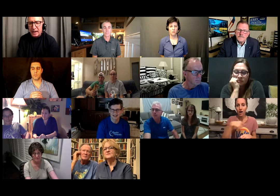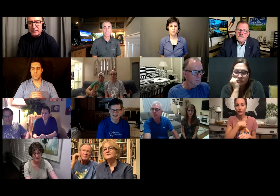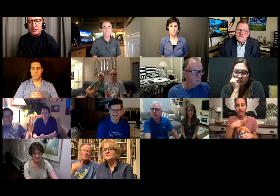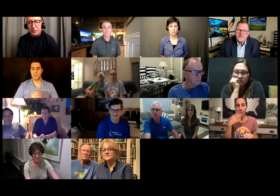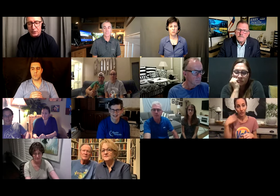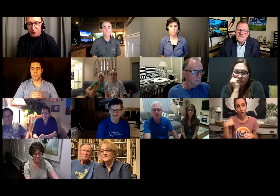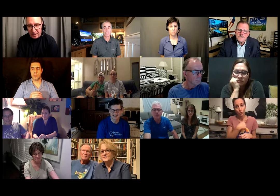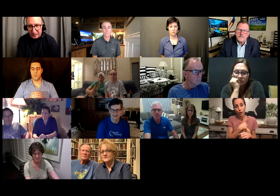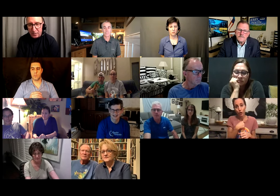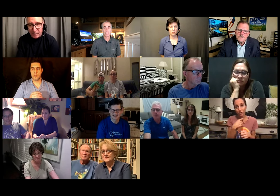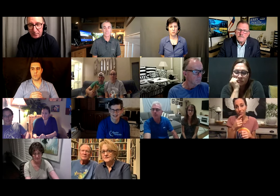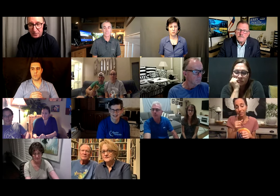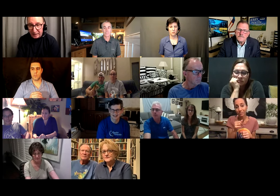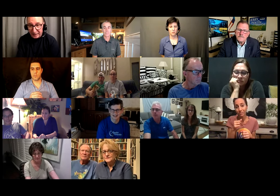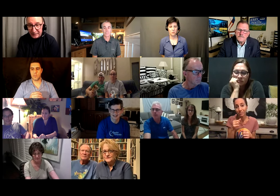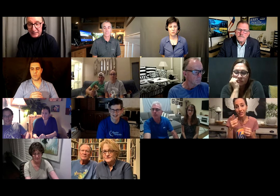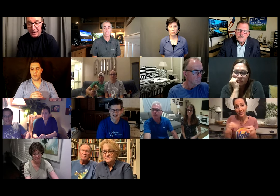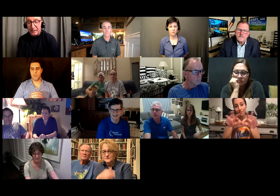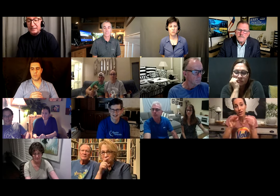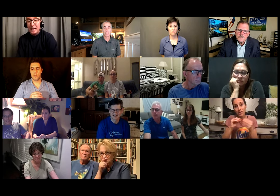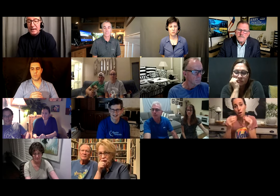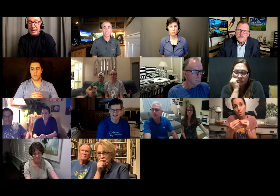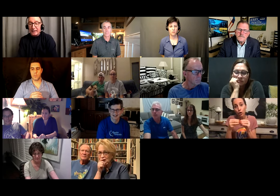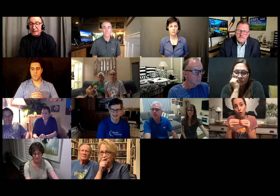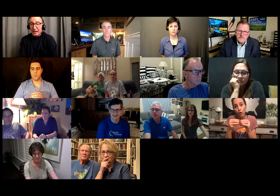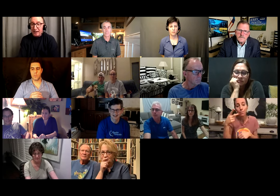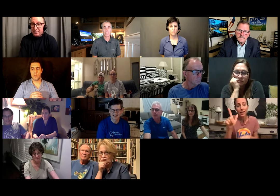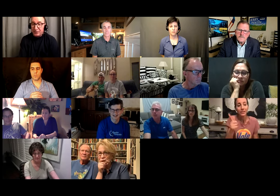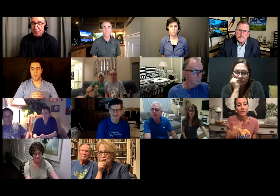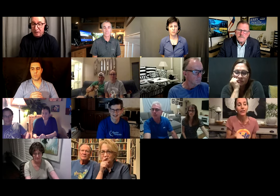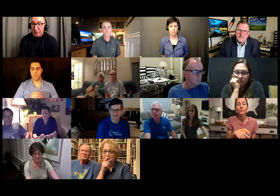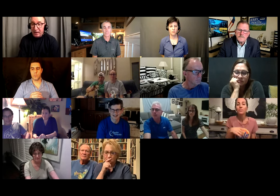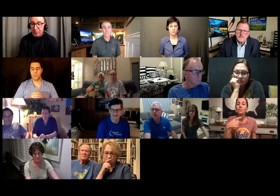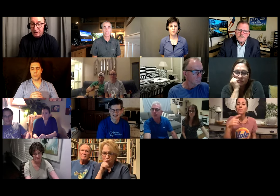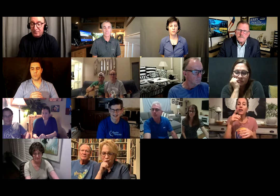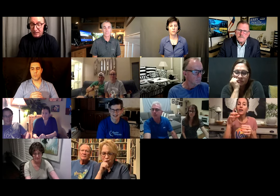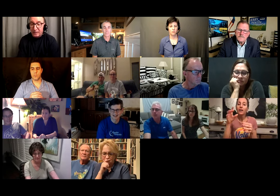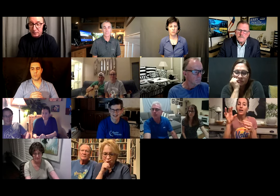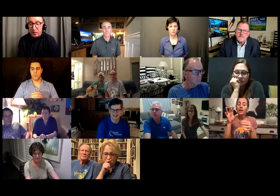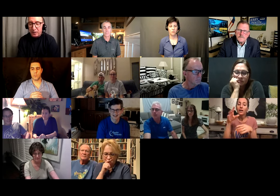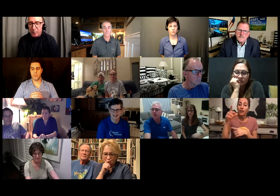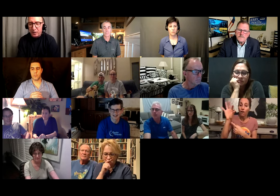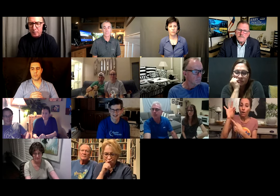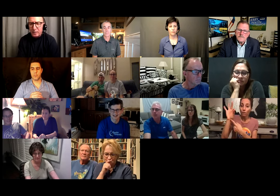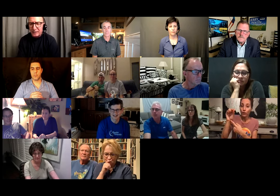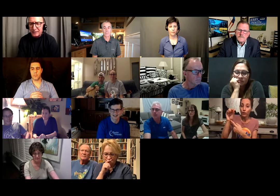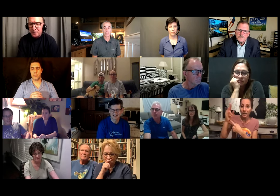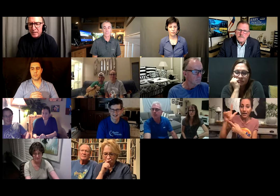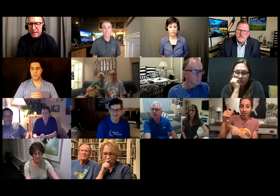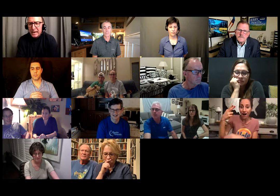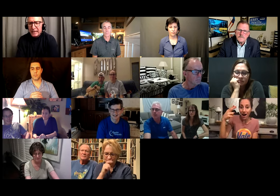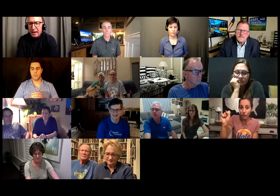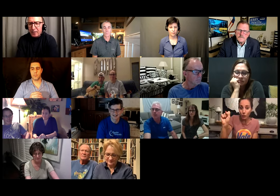really nice to know that you've made this commitment to really listen to us and that you really value us as part of the community in